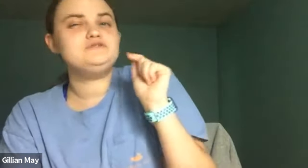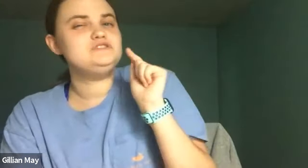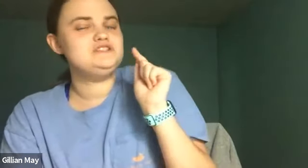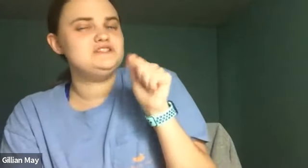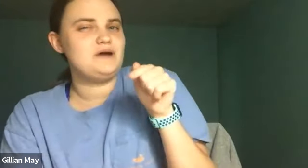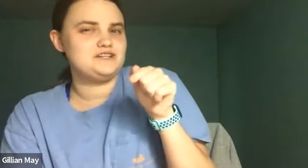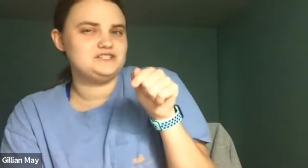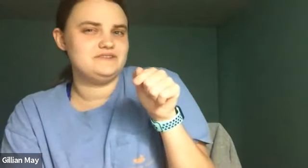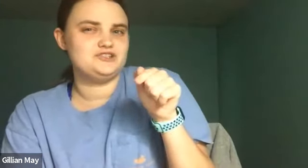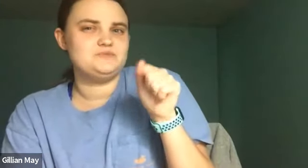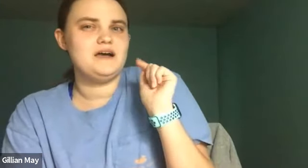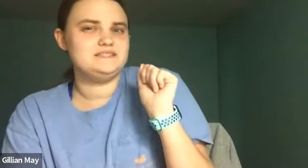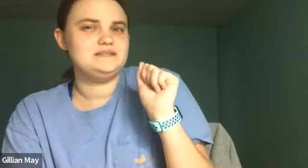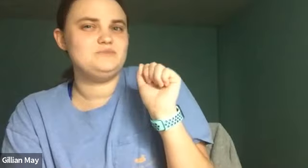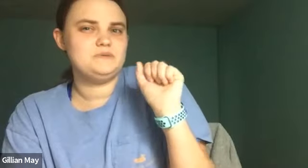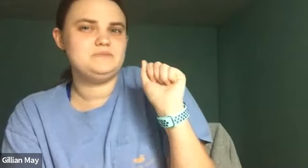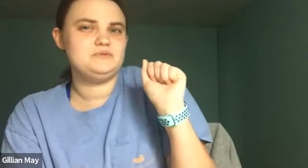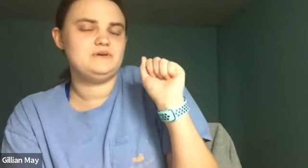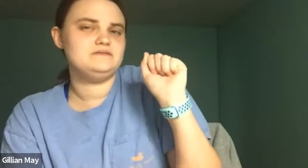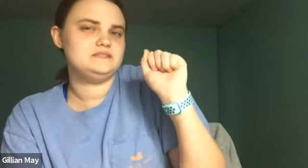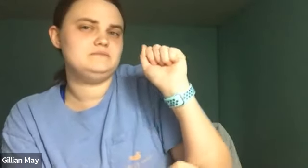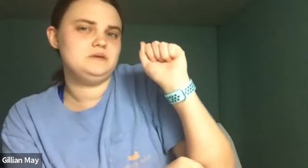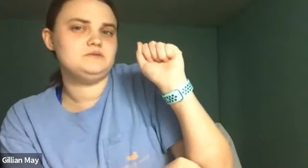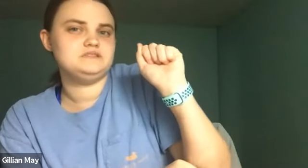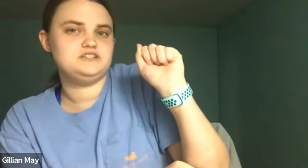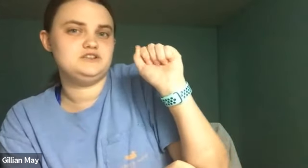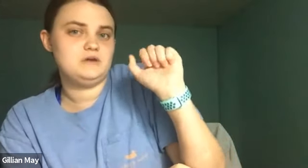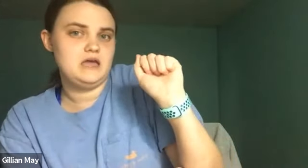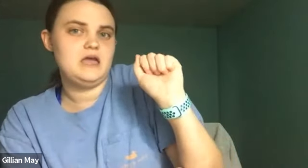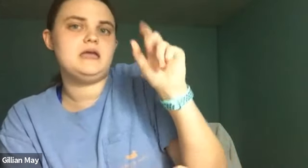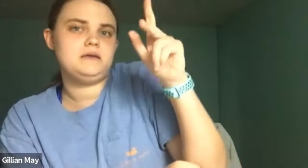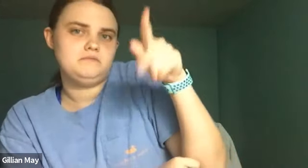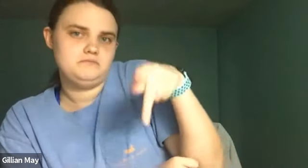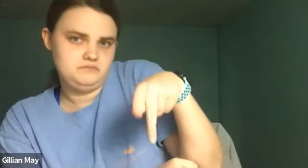you do actually fingerspell. I've seen people tend to do